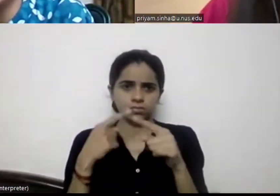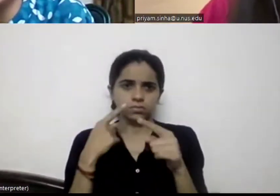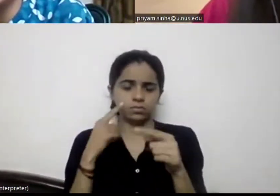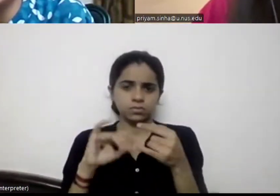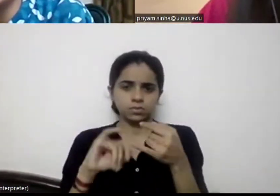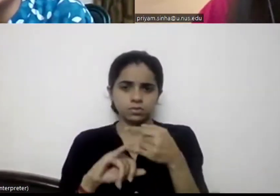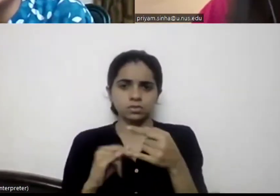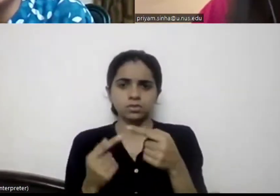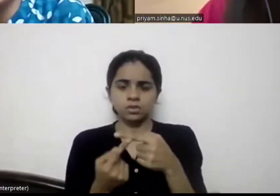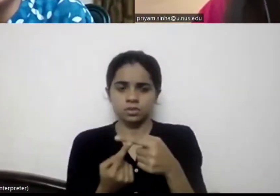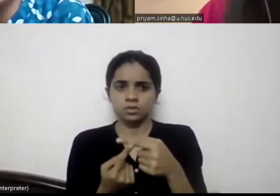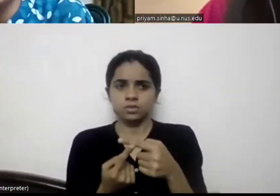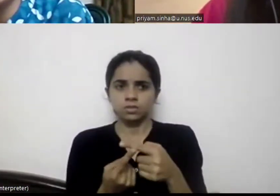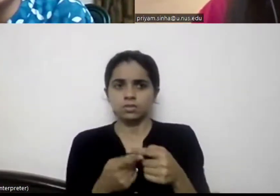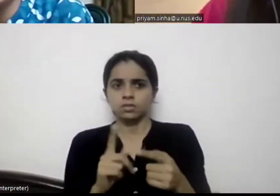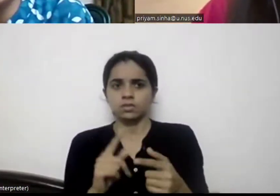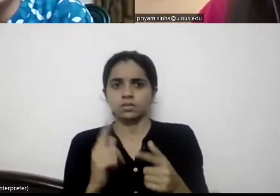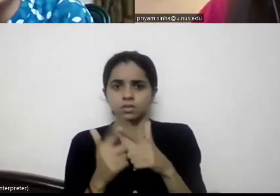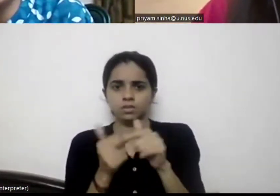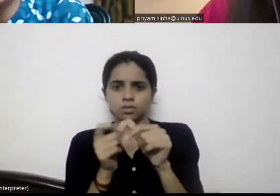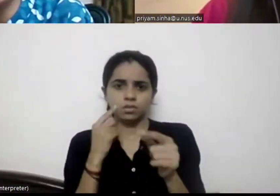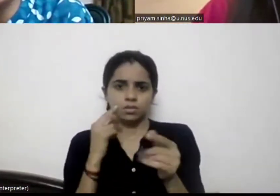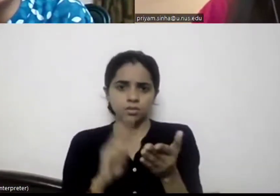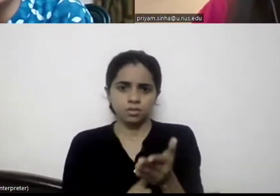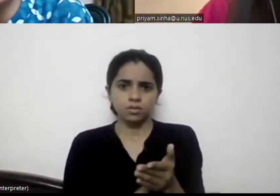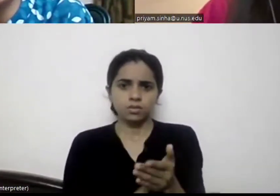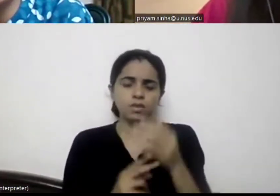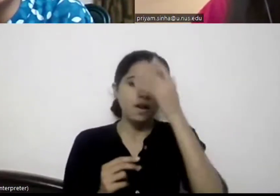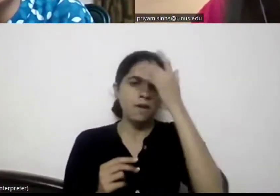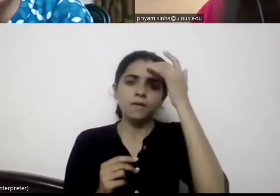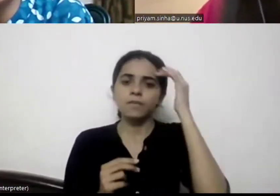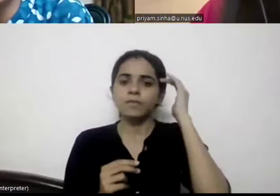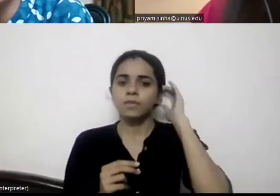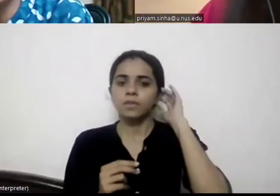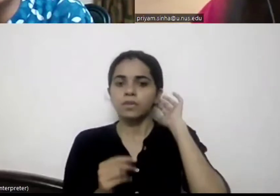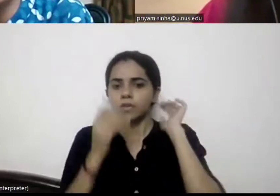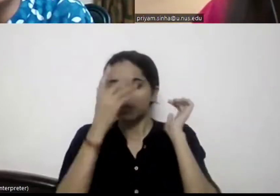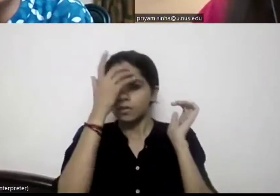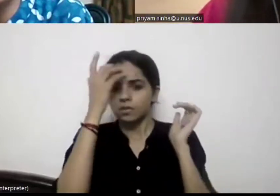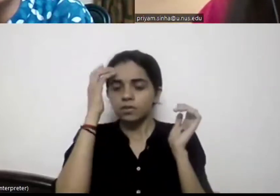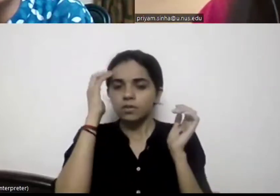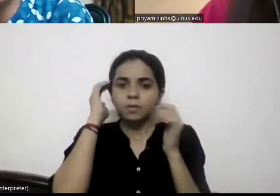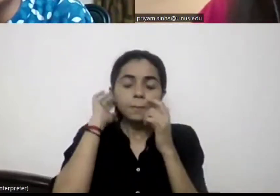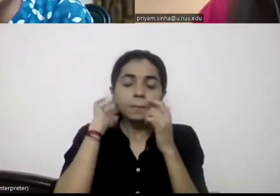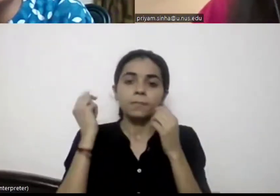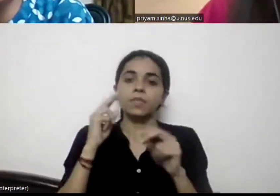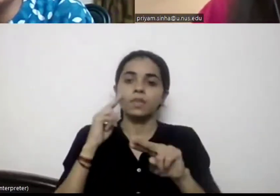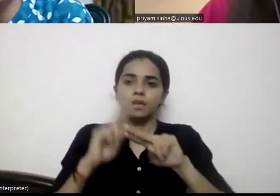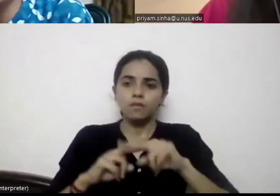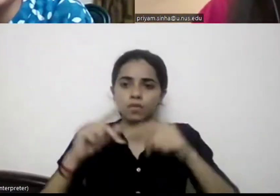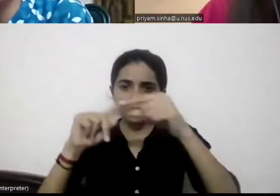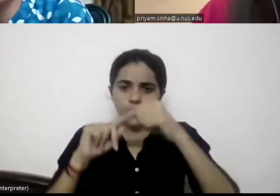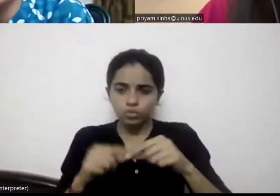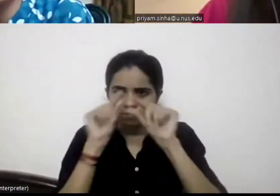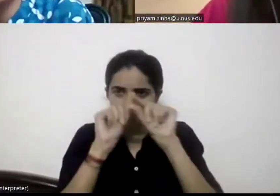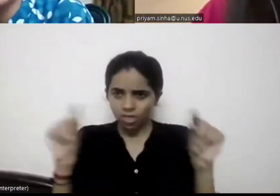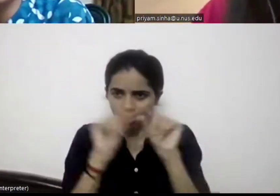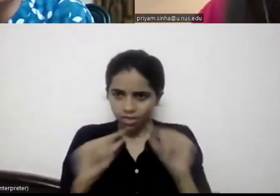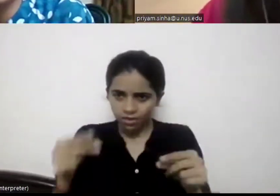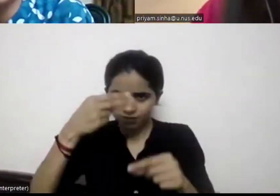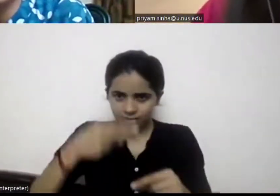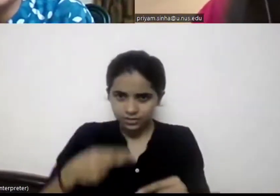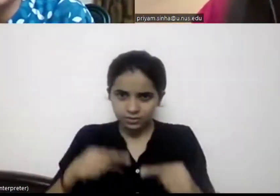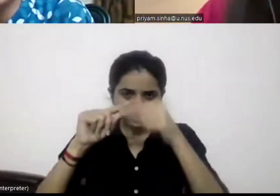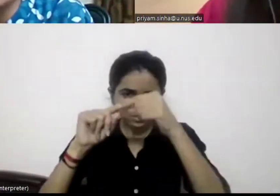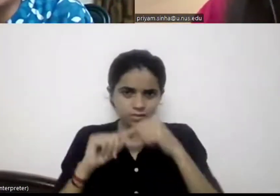maybe a lot of the questions are also something that are in underlying in the themes that we have in the coming session. So we can